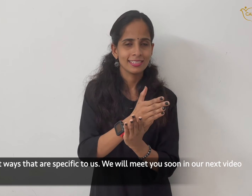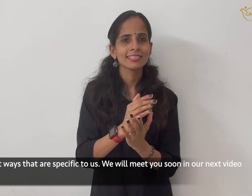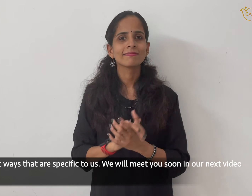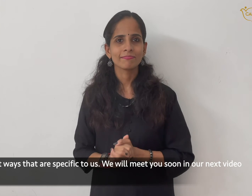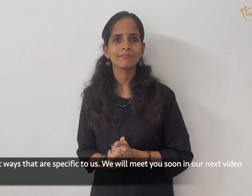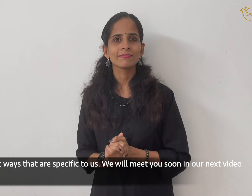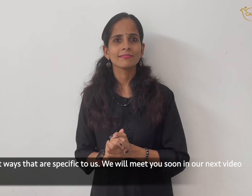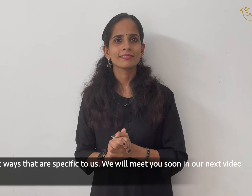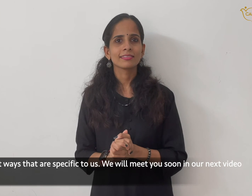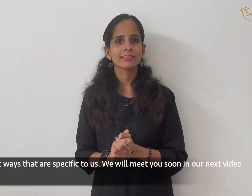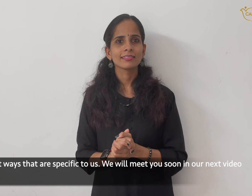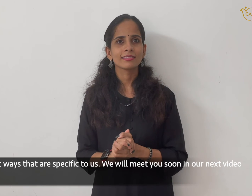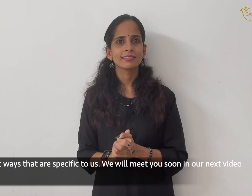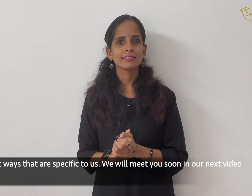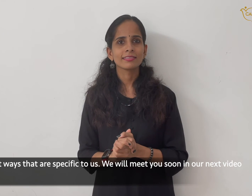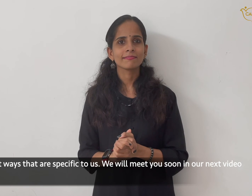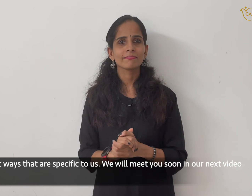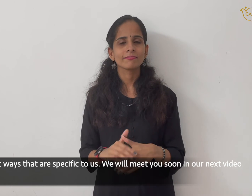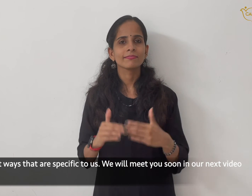are specific to us.